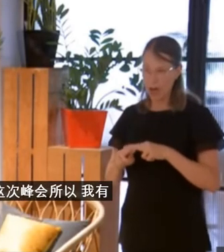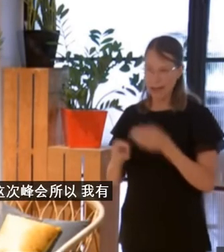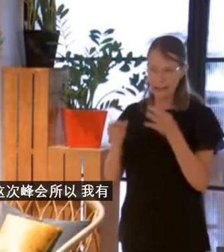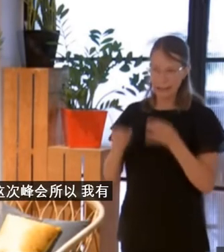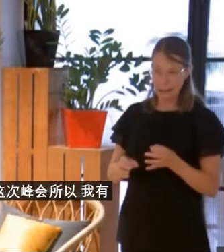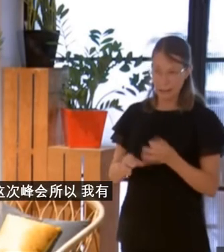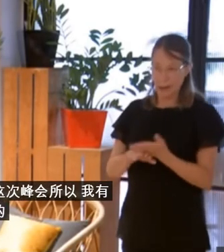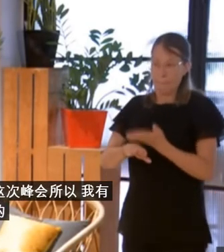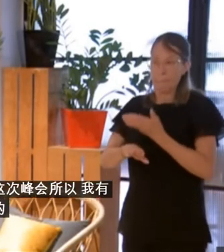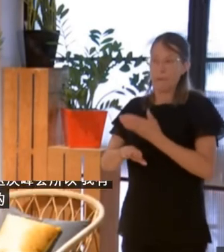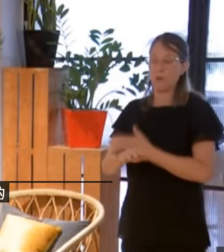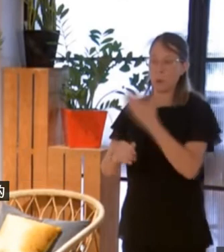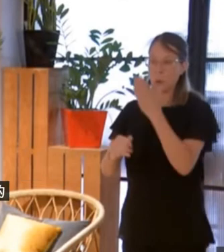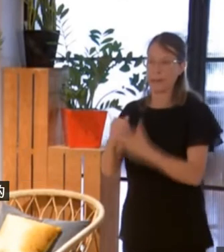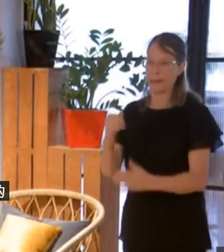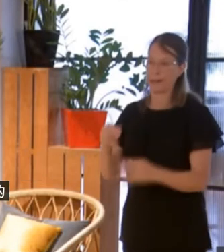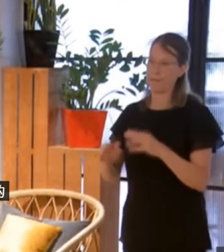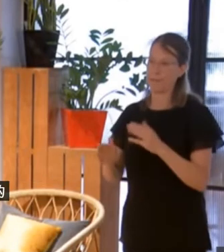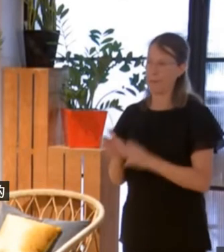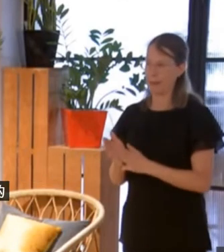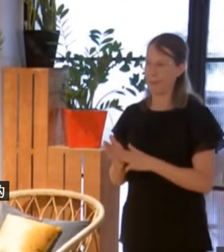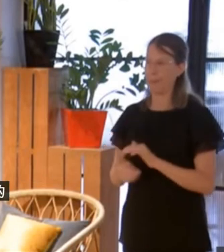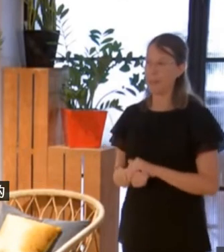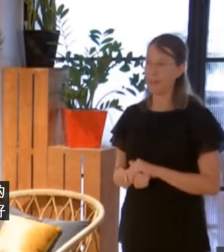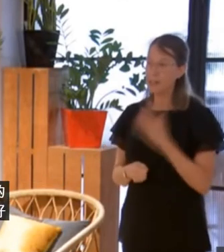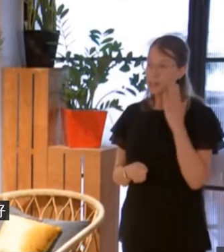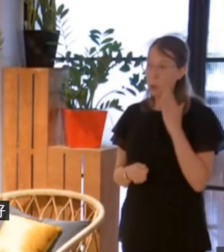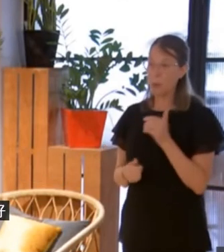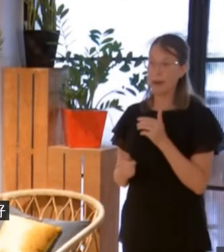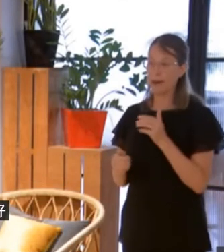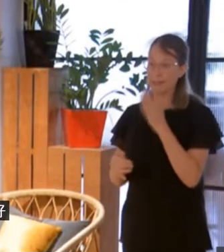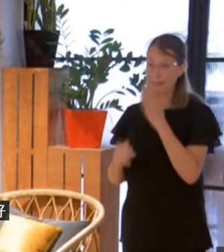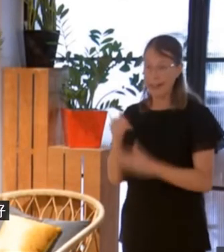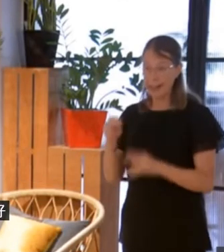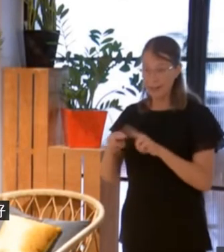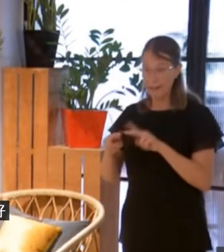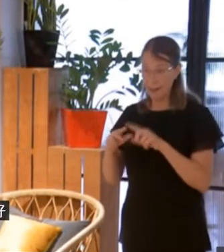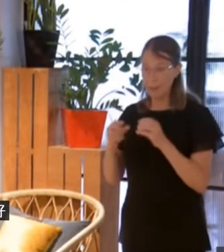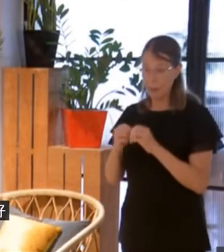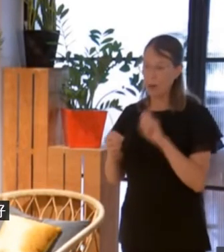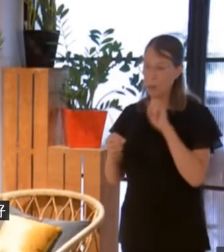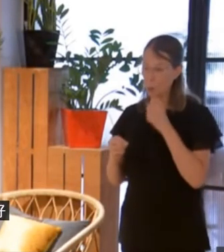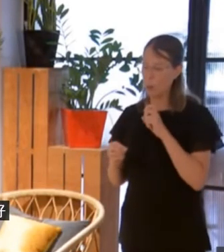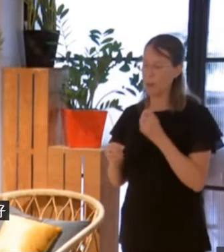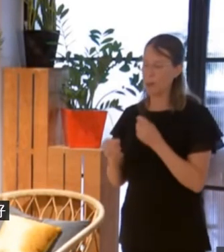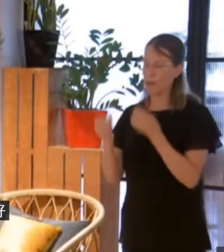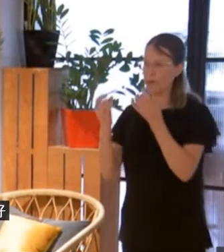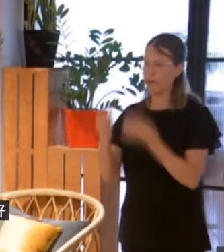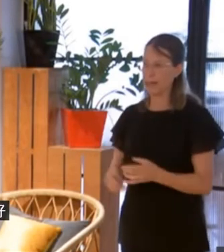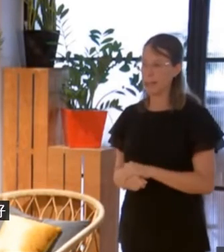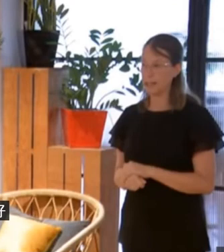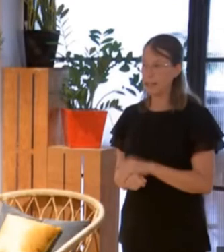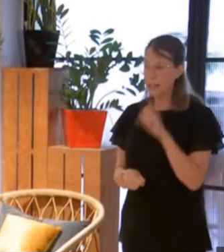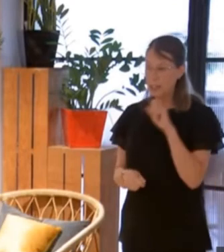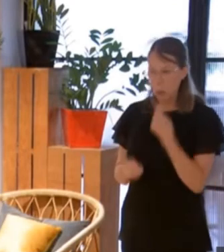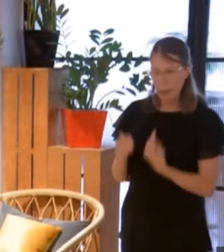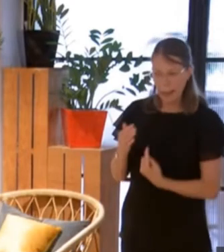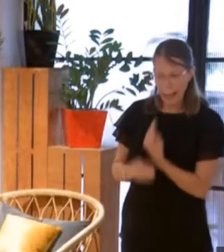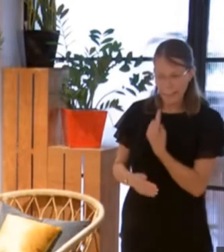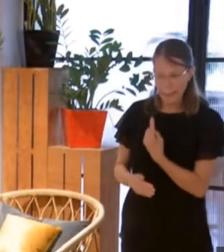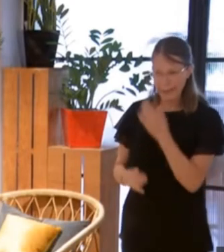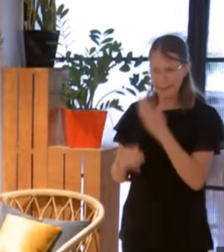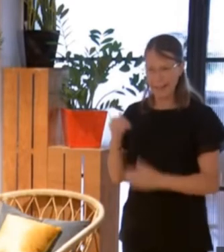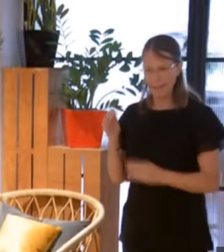confident as those restrictions are lifted, we're ready to go, and it's boom time back in Sydney. Will that be though at the end of the month? Well, I'm